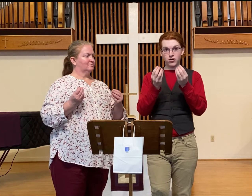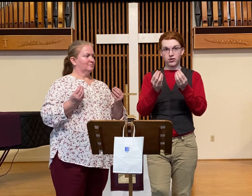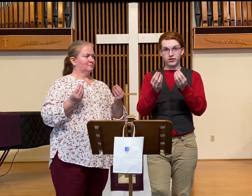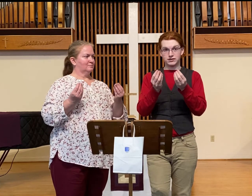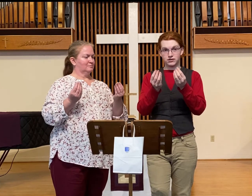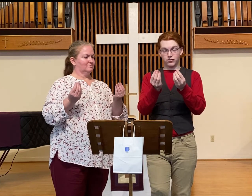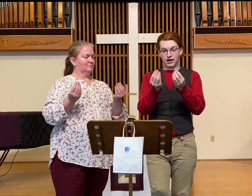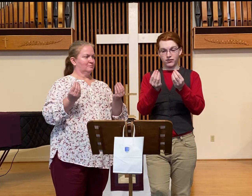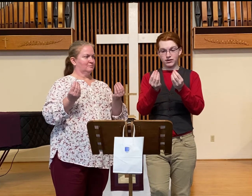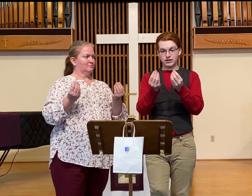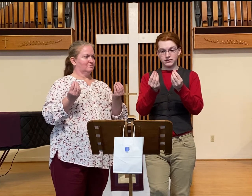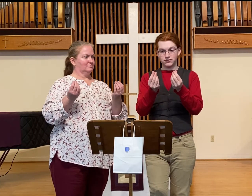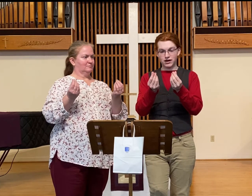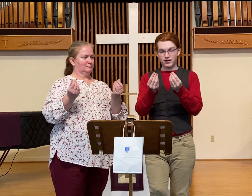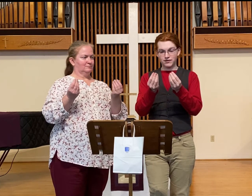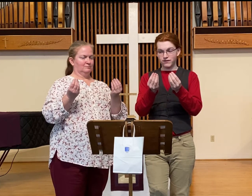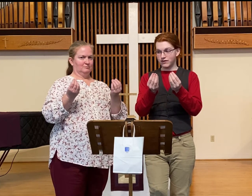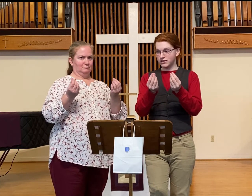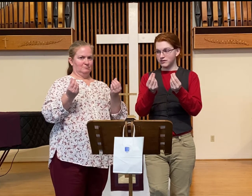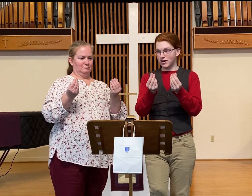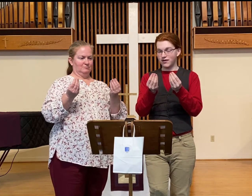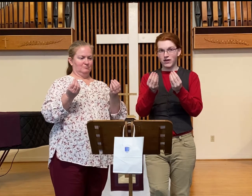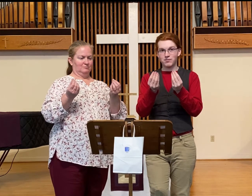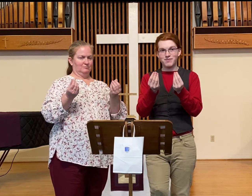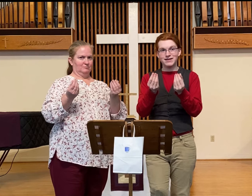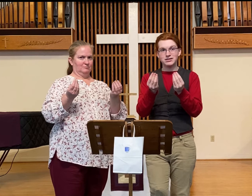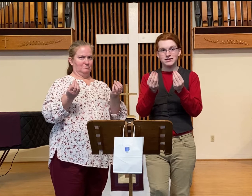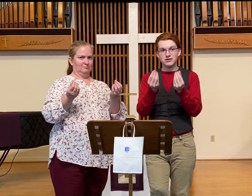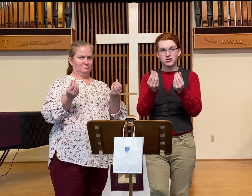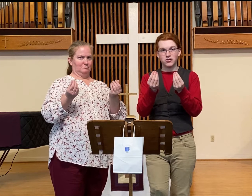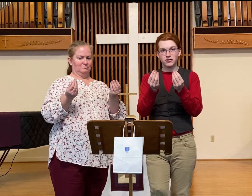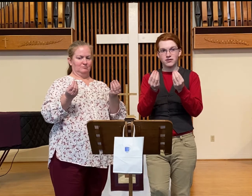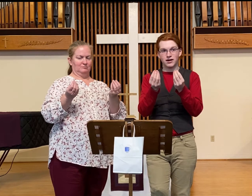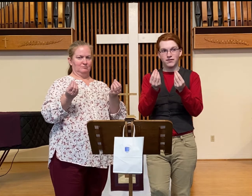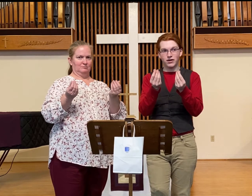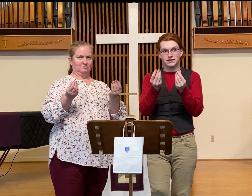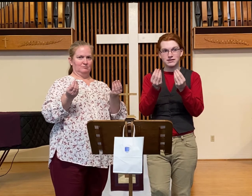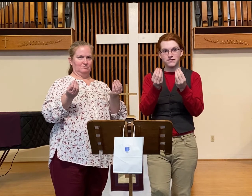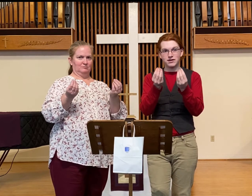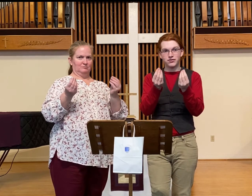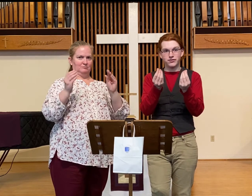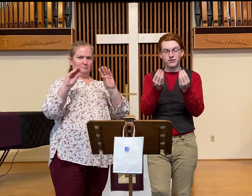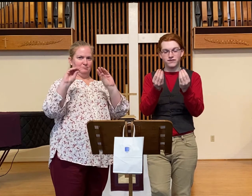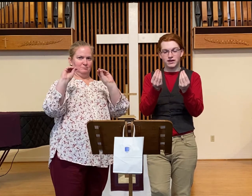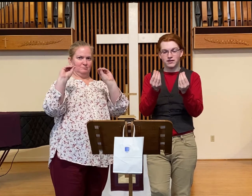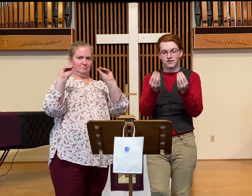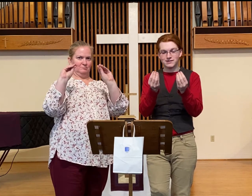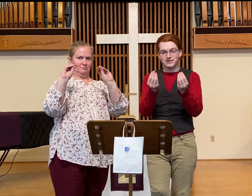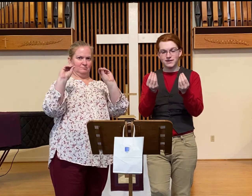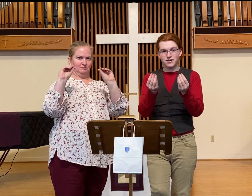earth as in ground is you kind of, is you're kind of like pinching the dirt. You're kind of like sifting it through your fingers. Think